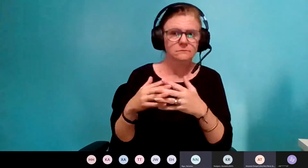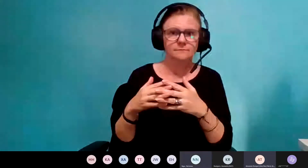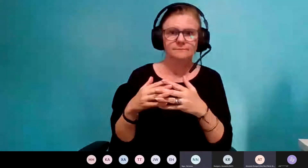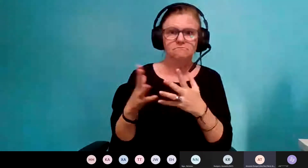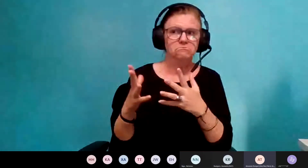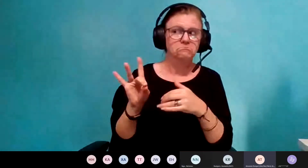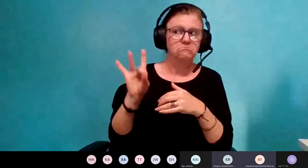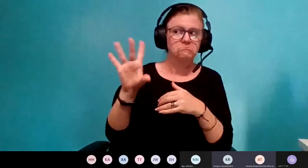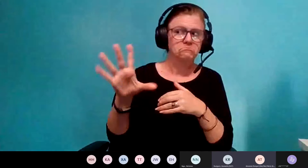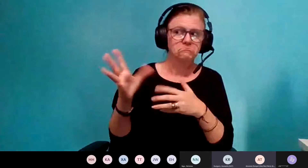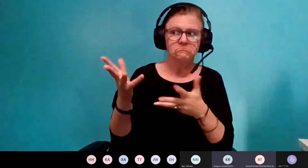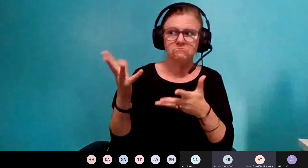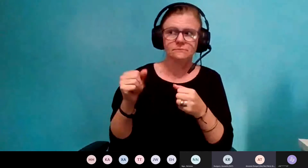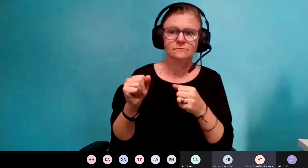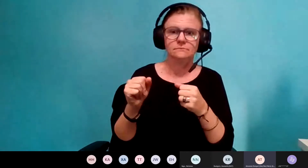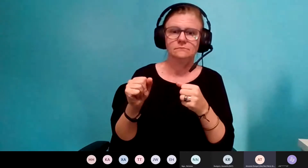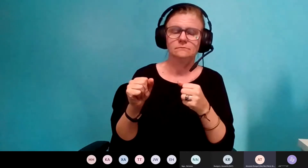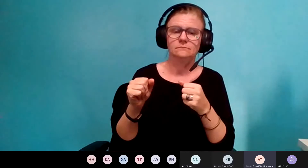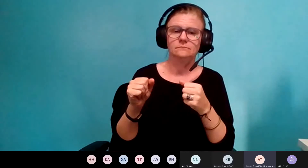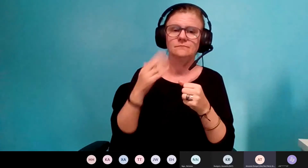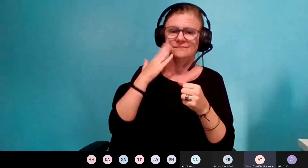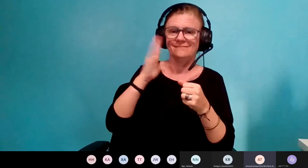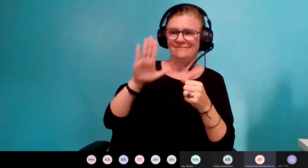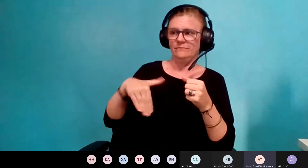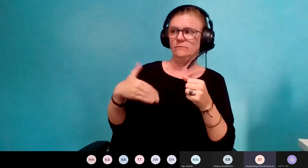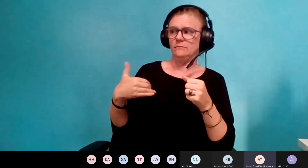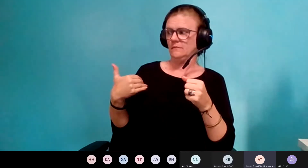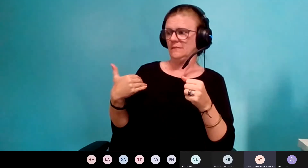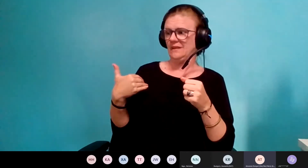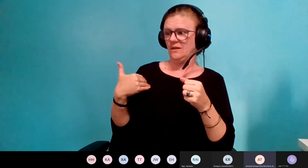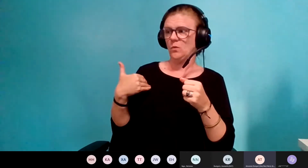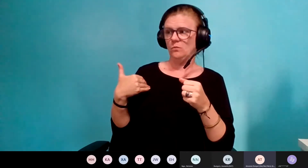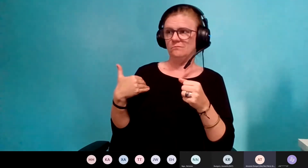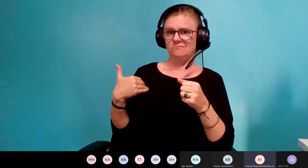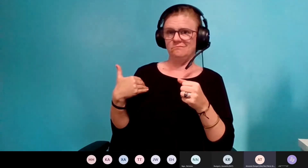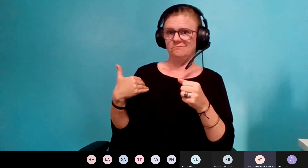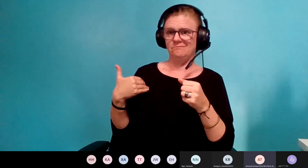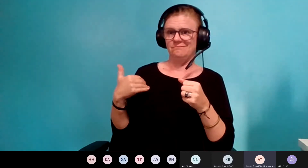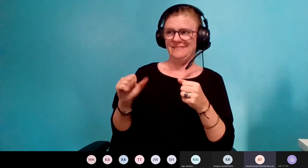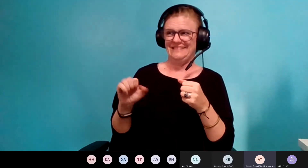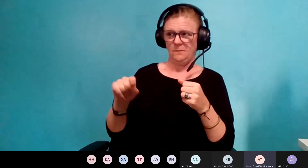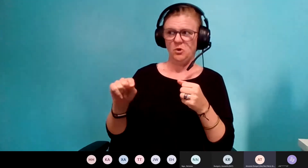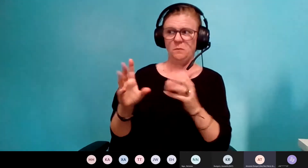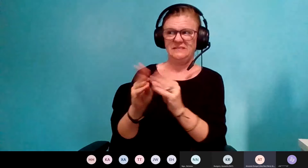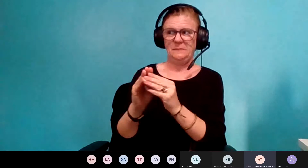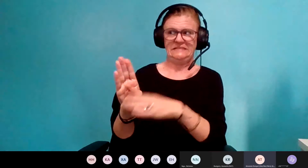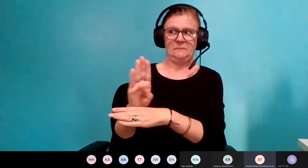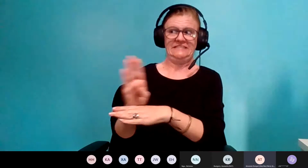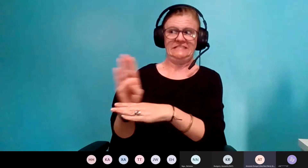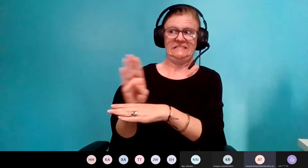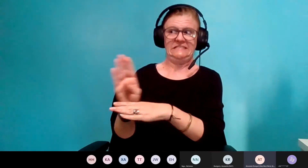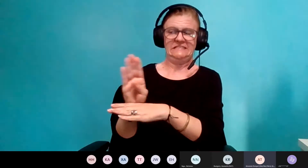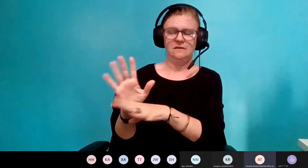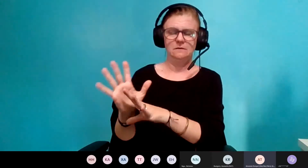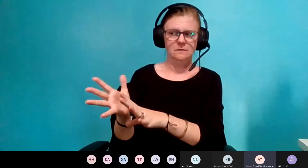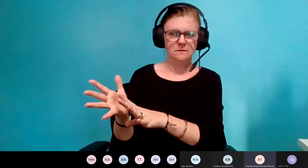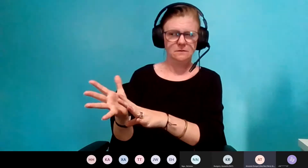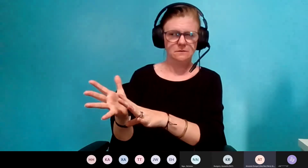So just wanted to know, I know we're going to have a busy meeting in September.